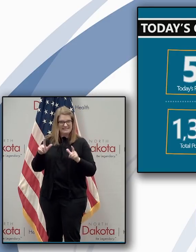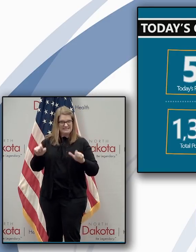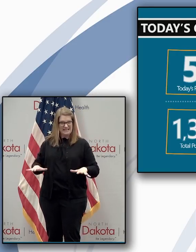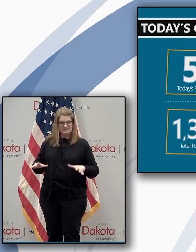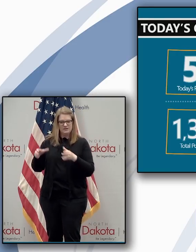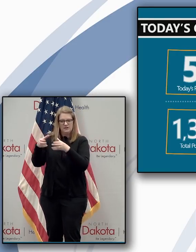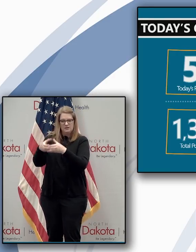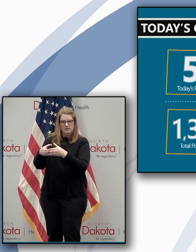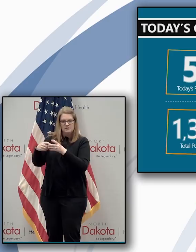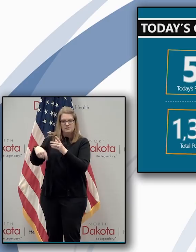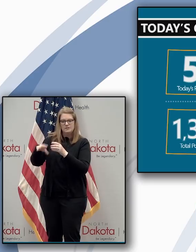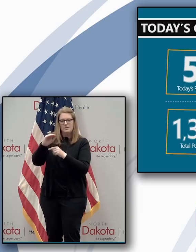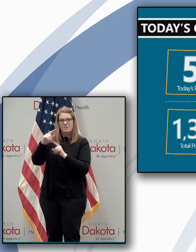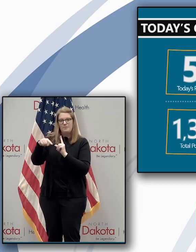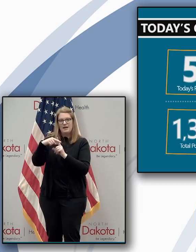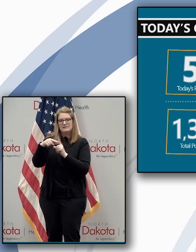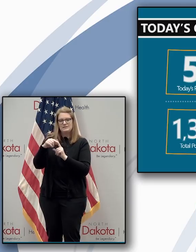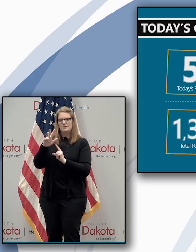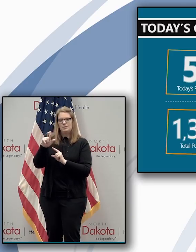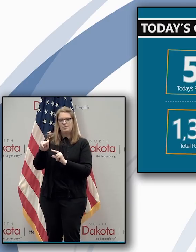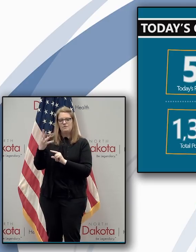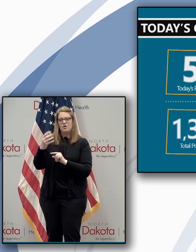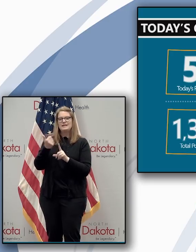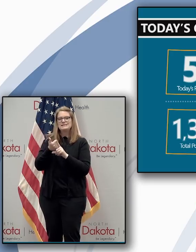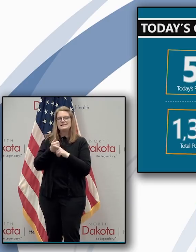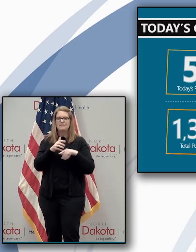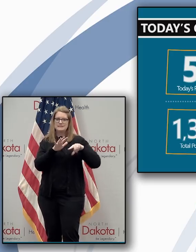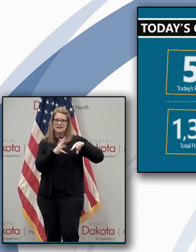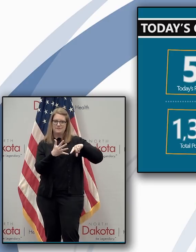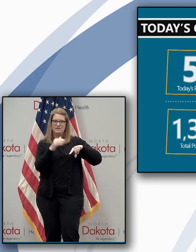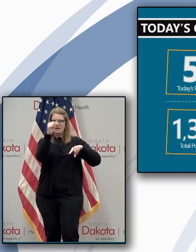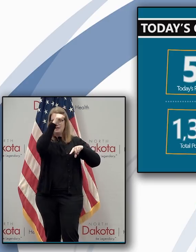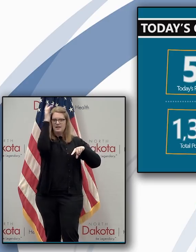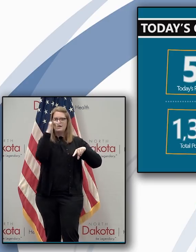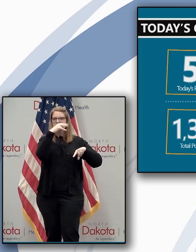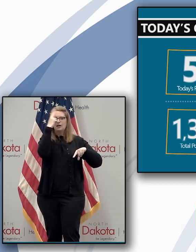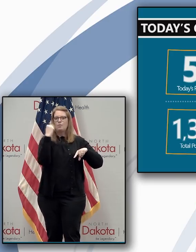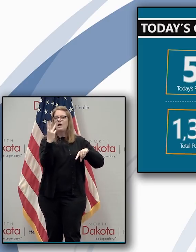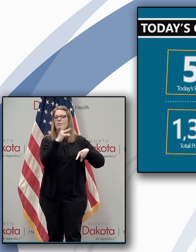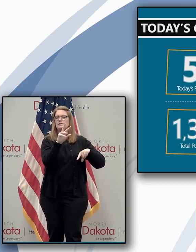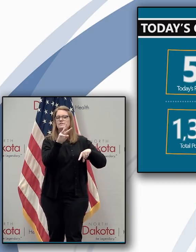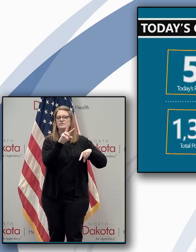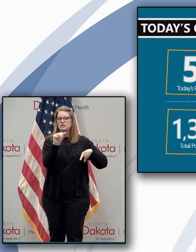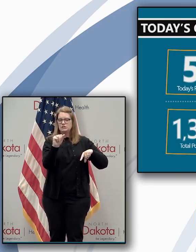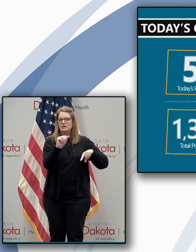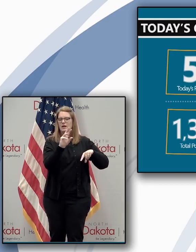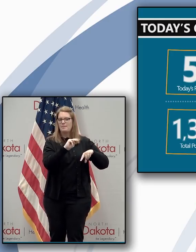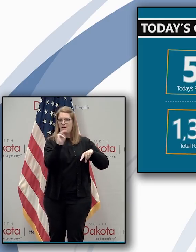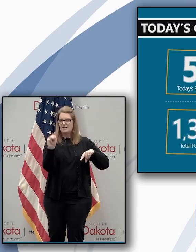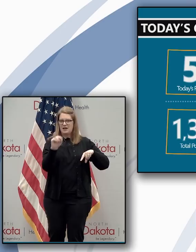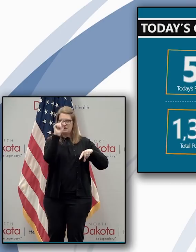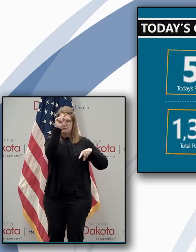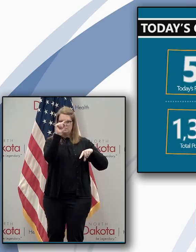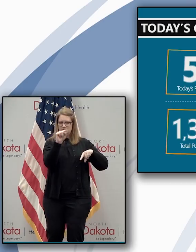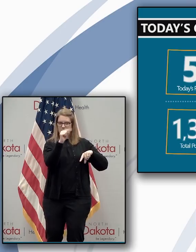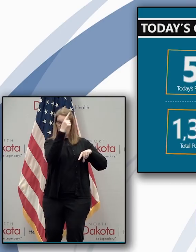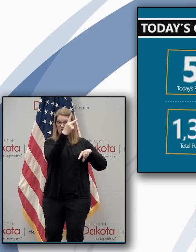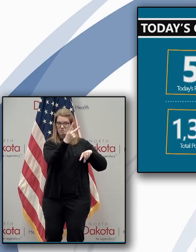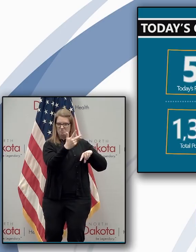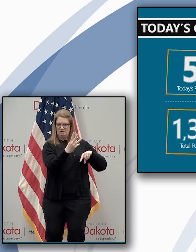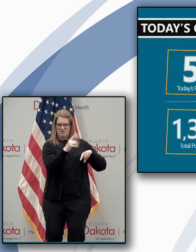is the fifth, still the fifth lowest in the country, again, still behind Alaska, Hawaii, West Virginia, and Montana. And so again, very,